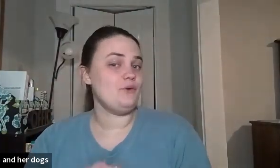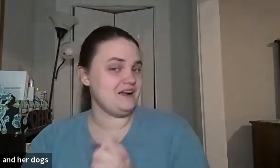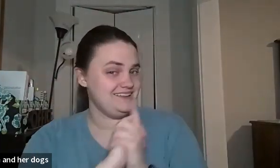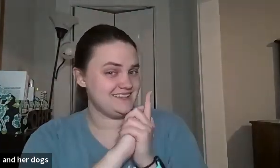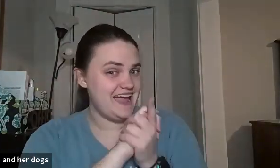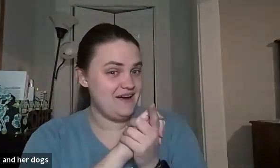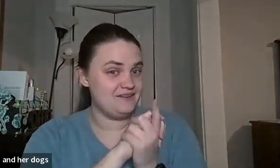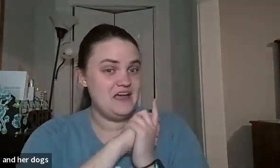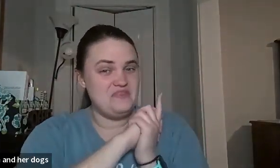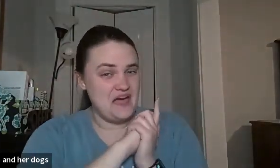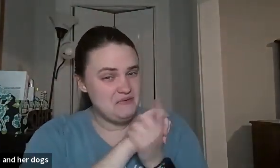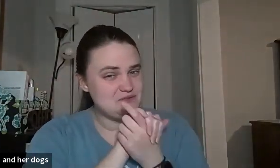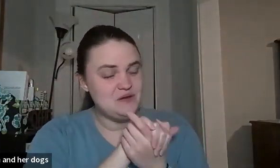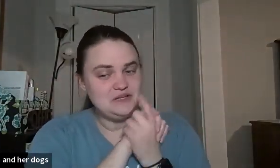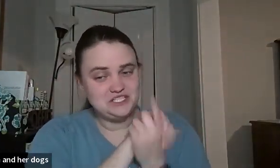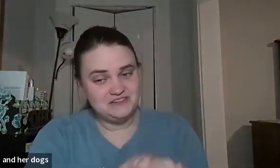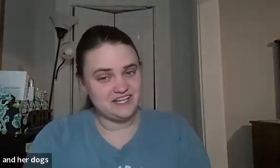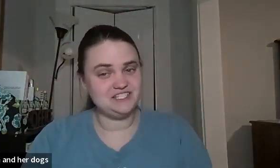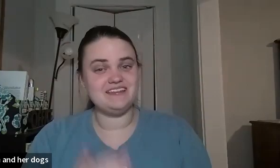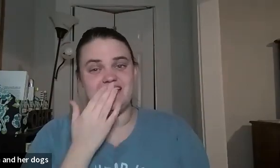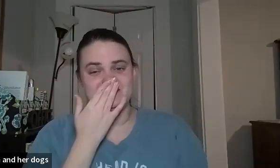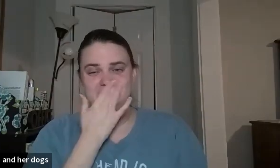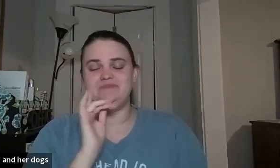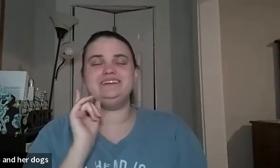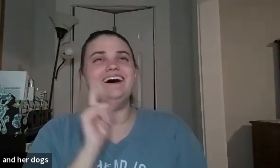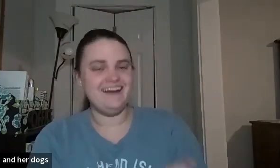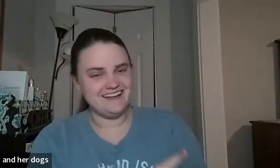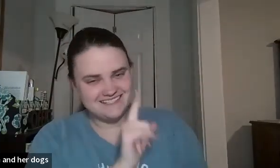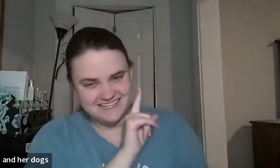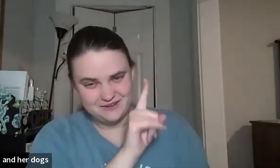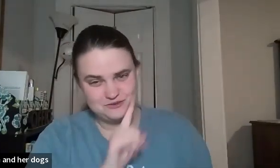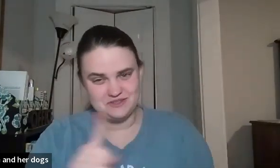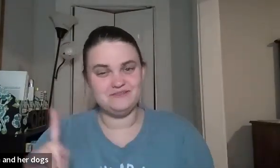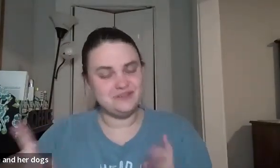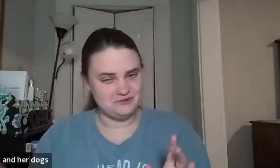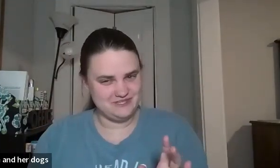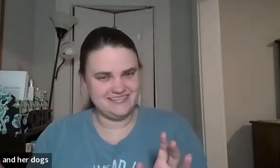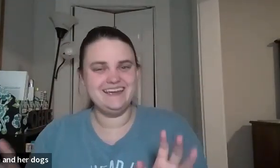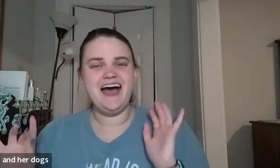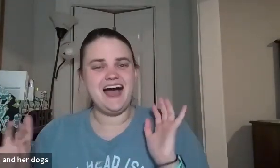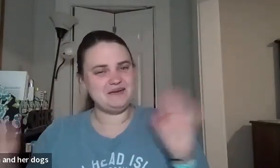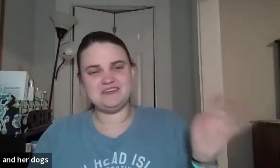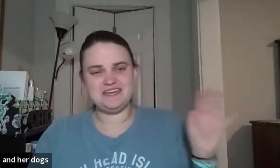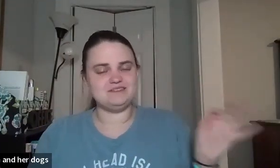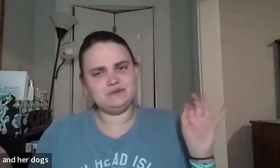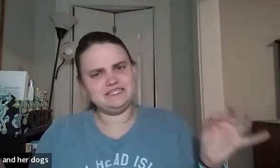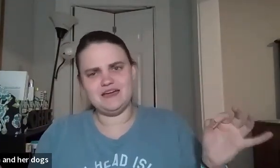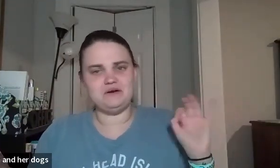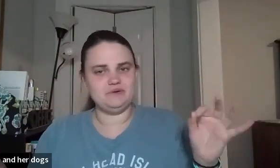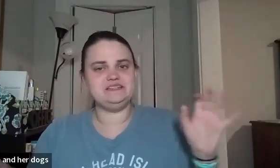For cloud, that was one we should have actually done last week because it goes with confused. I kept thinking, I was like, we did that one, but we